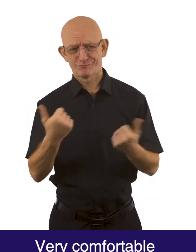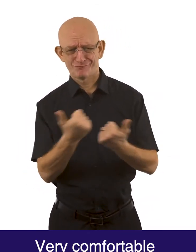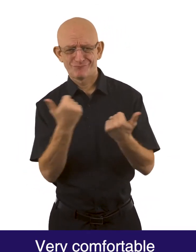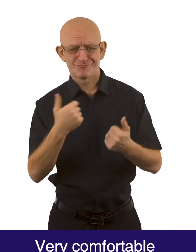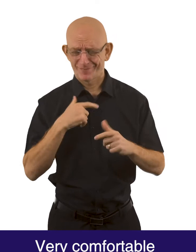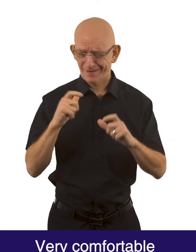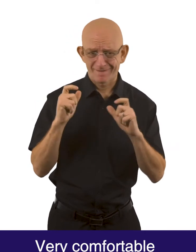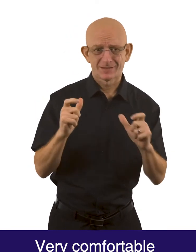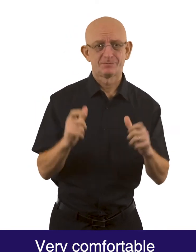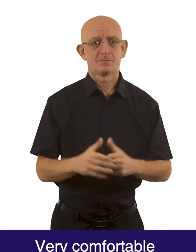Very comfortable.